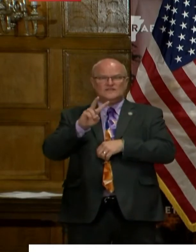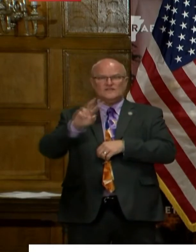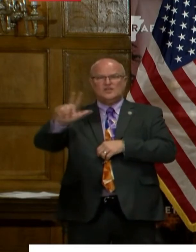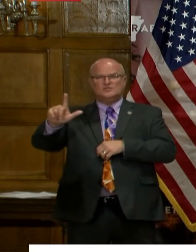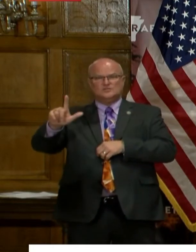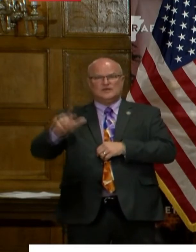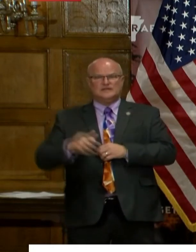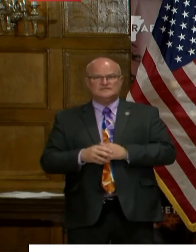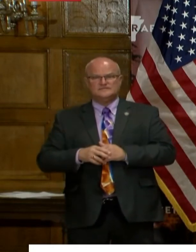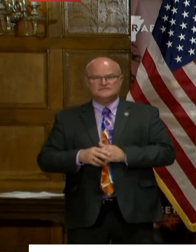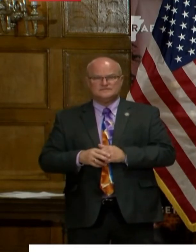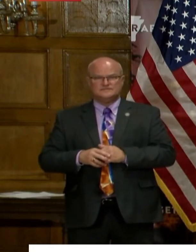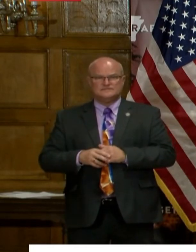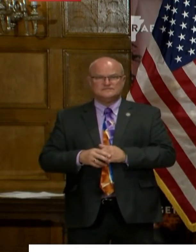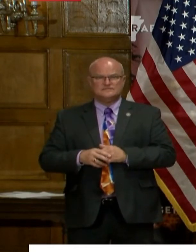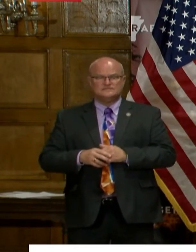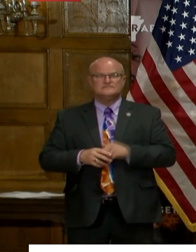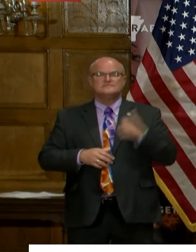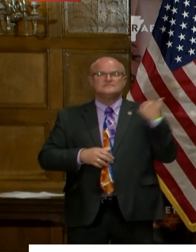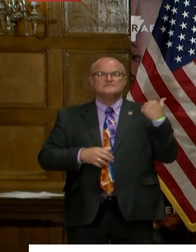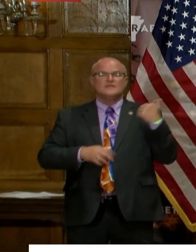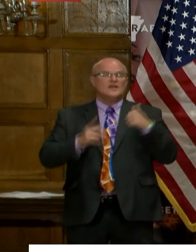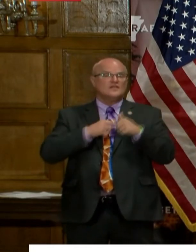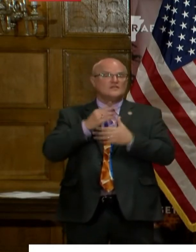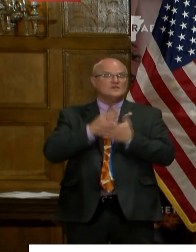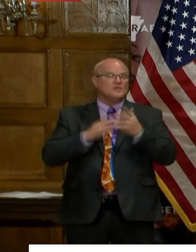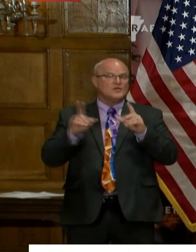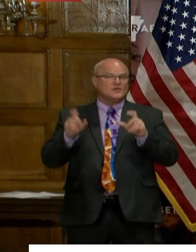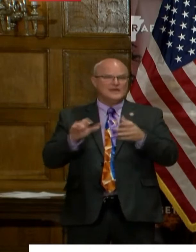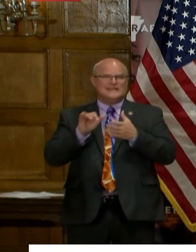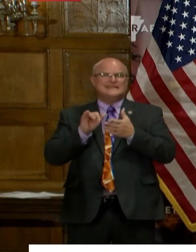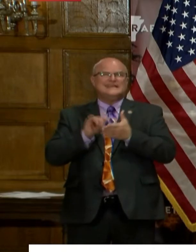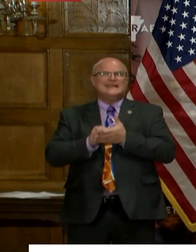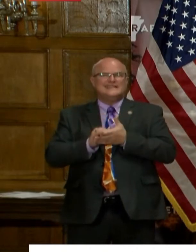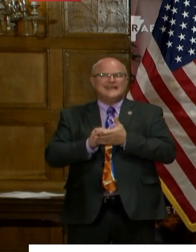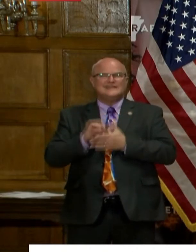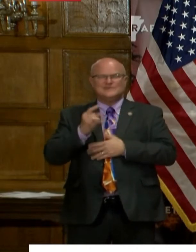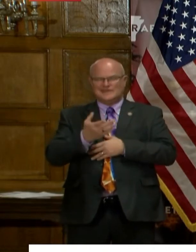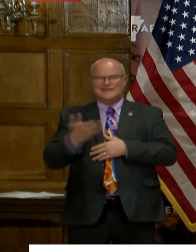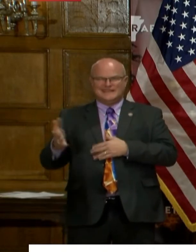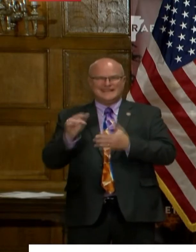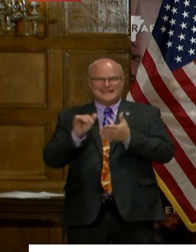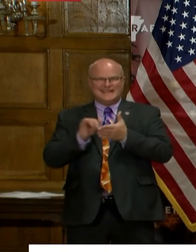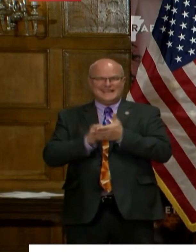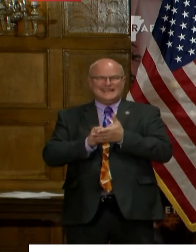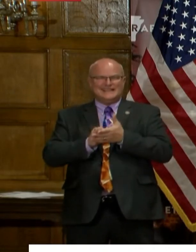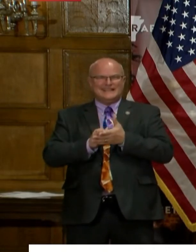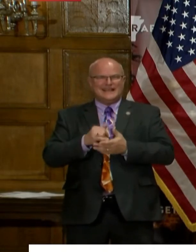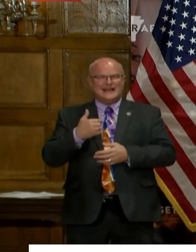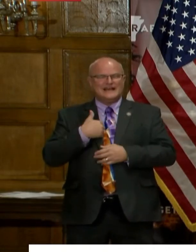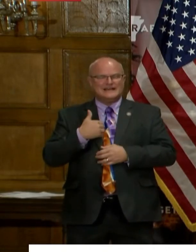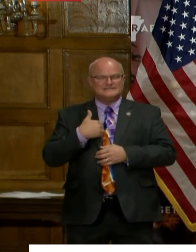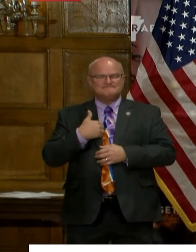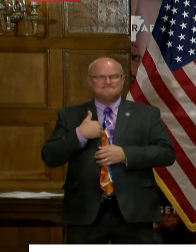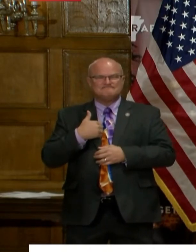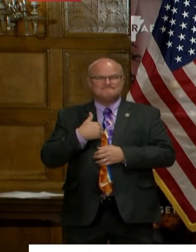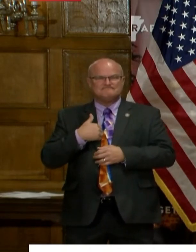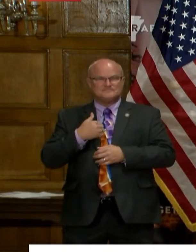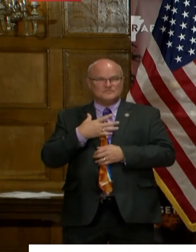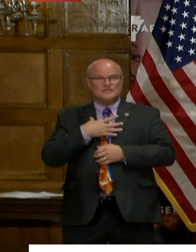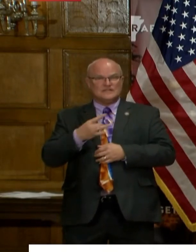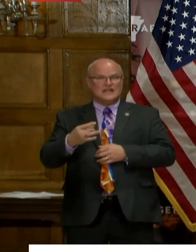home? On the first part of the question, that's one of the things that I would